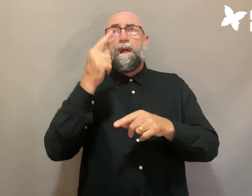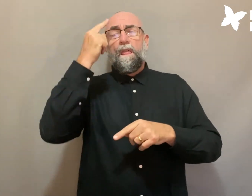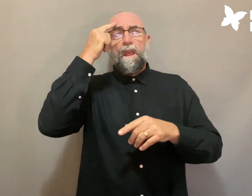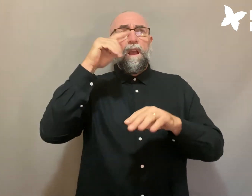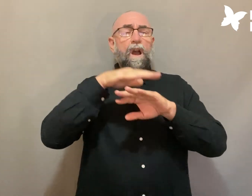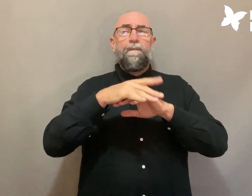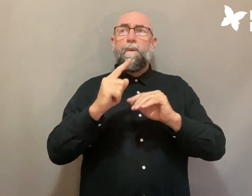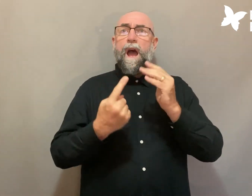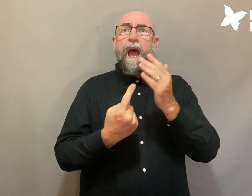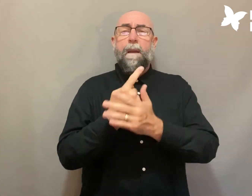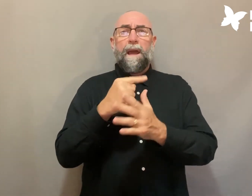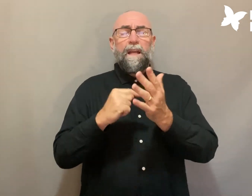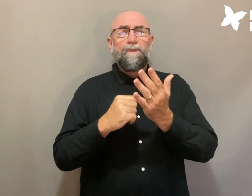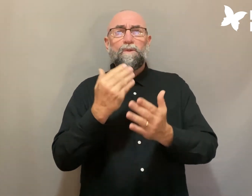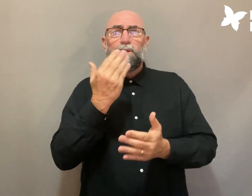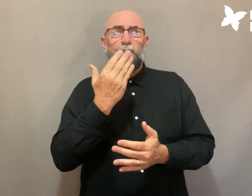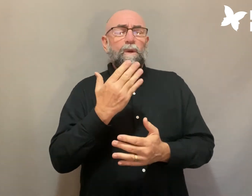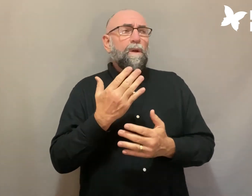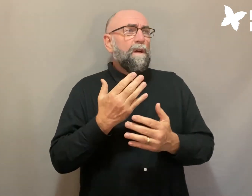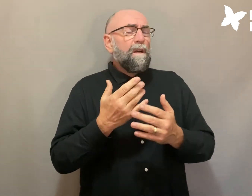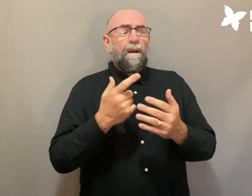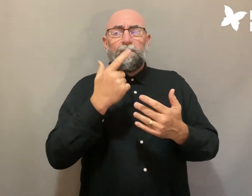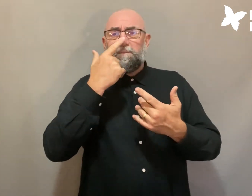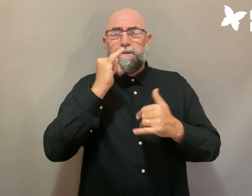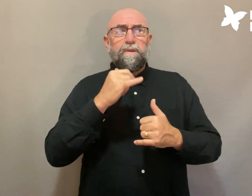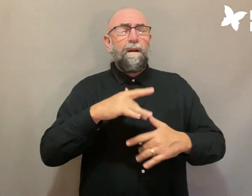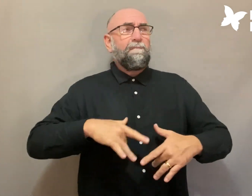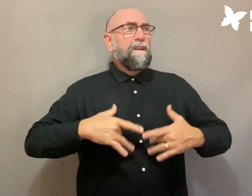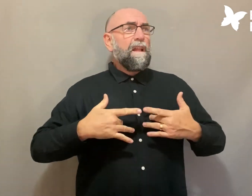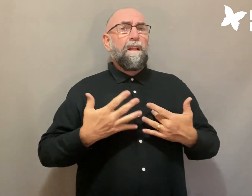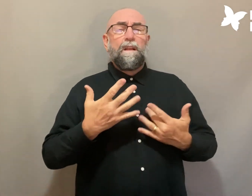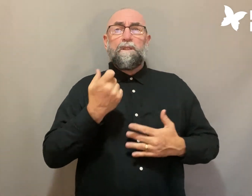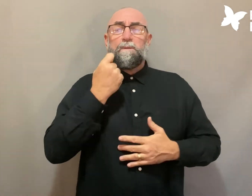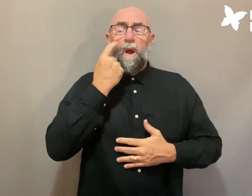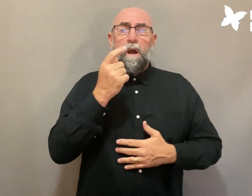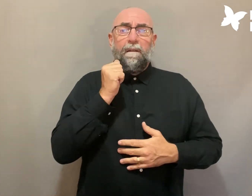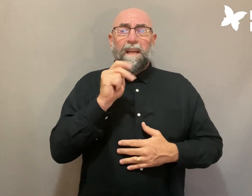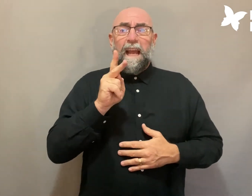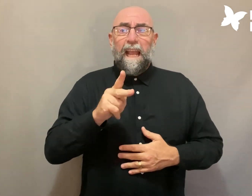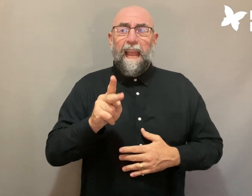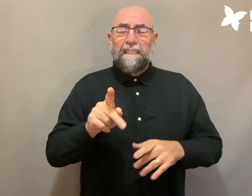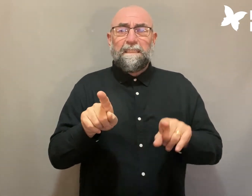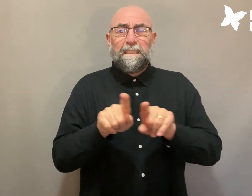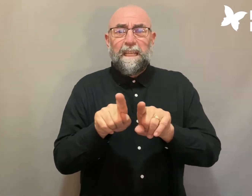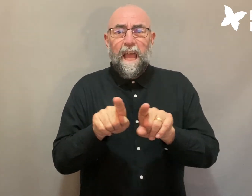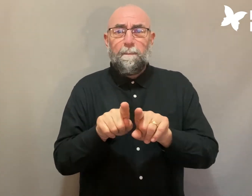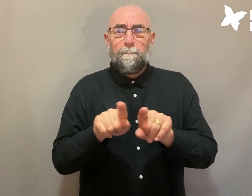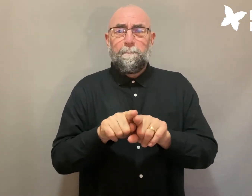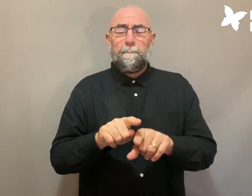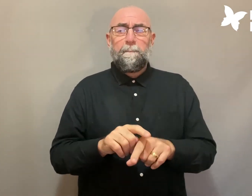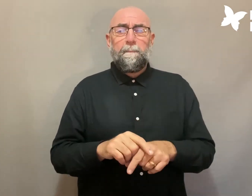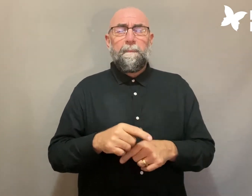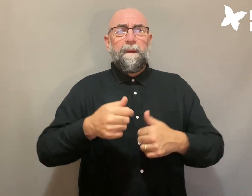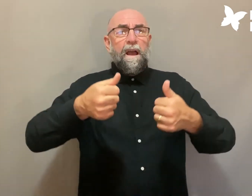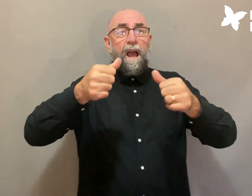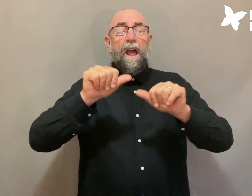day, overwhelmed by the helpless feeling that tomorrow would be the same. And in the final weeks of Year